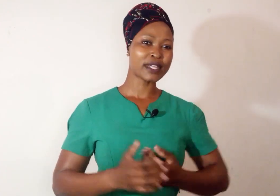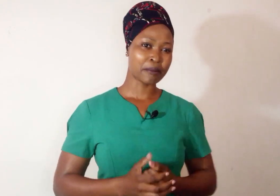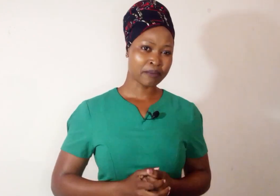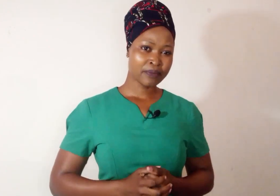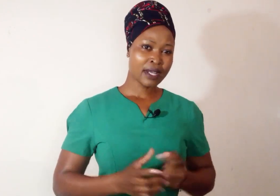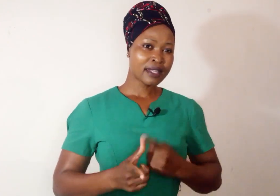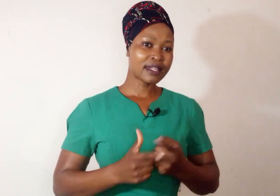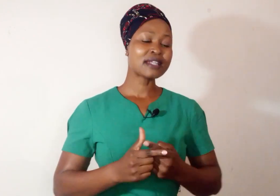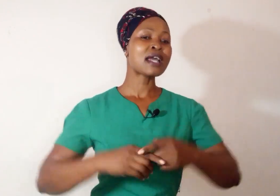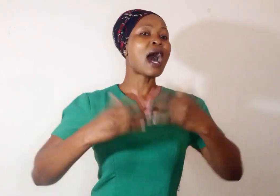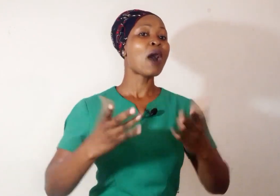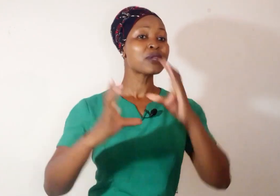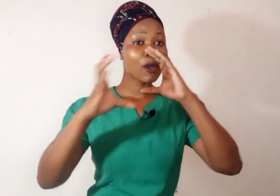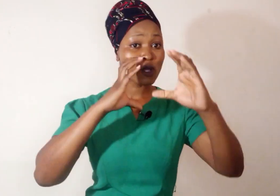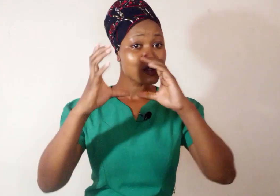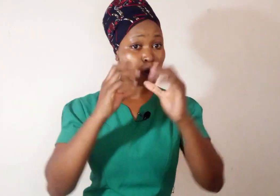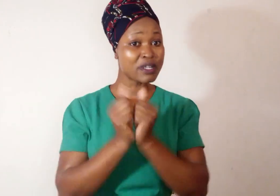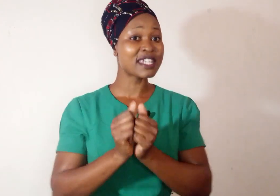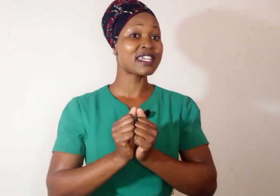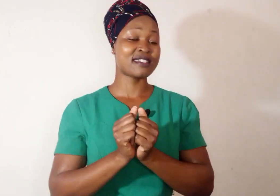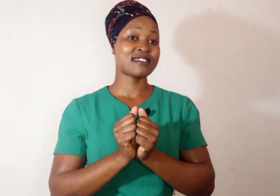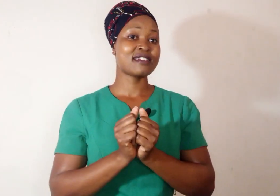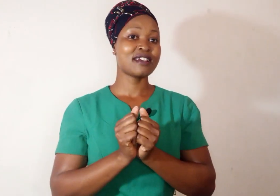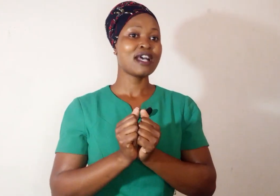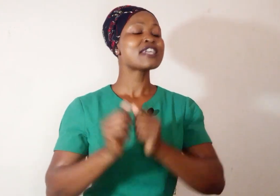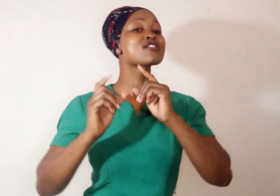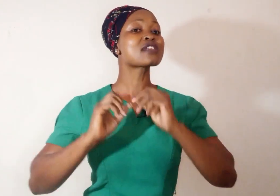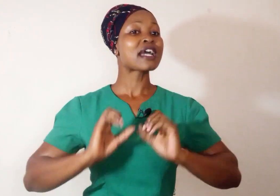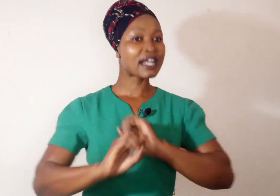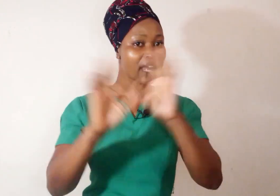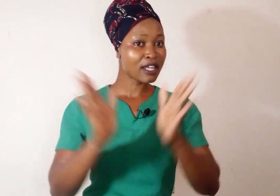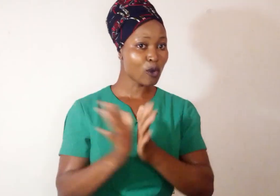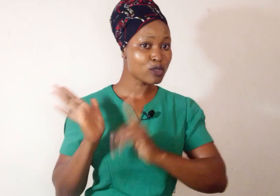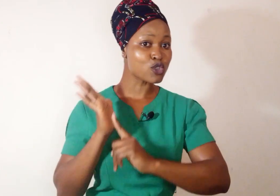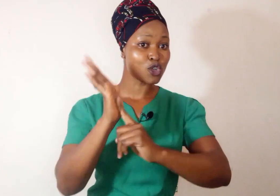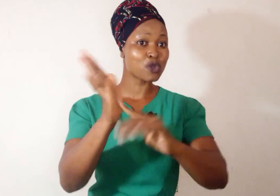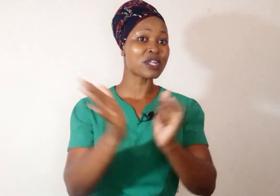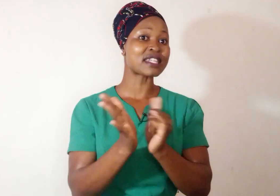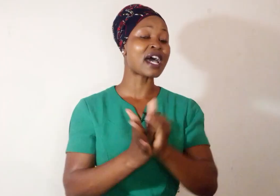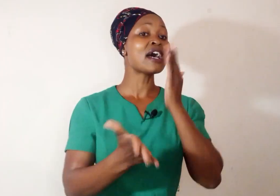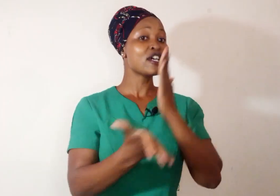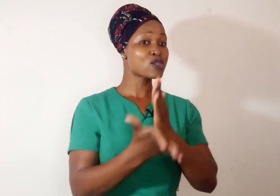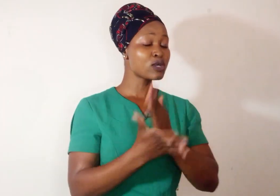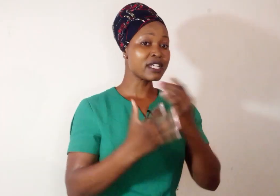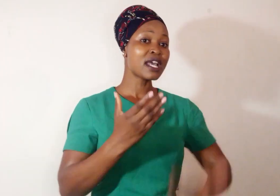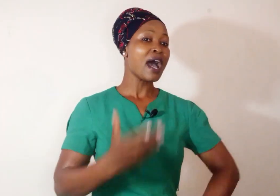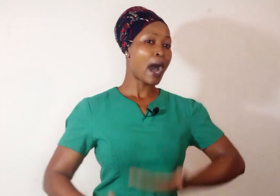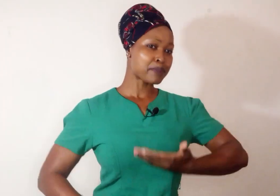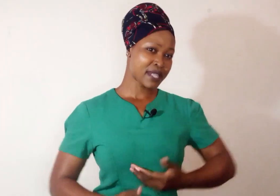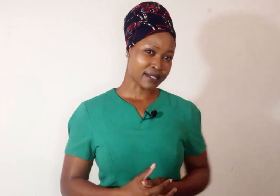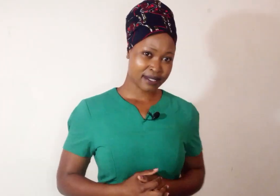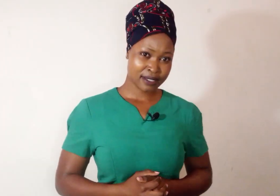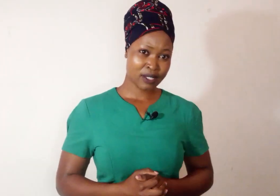them, then how they're going to communicate is clearly going to show you that they are truly upset.